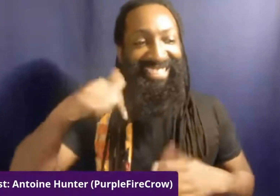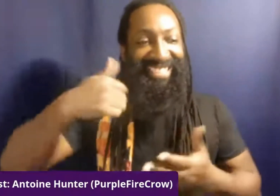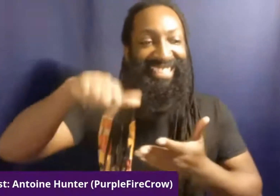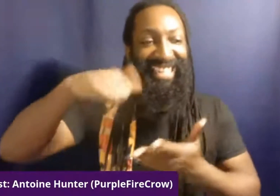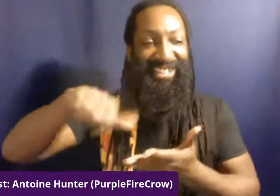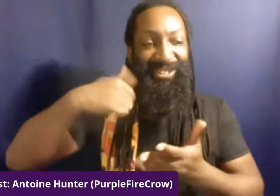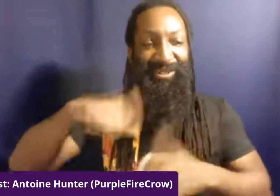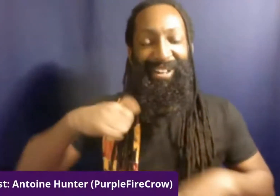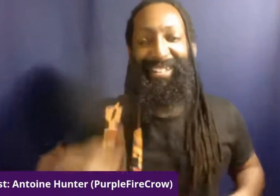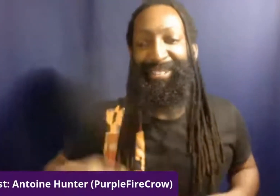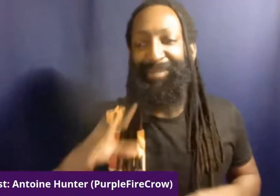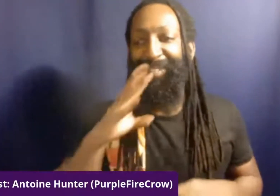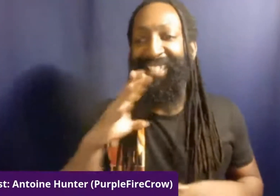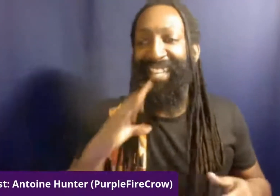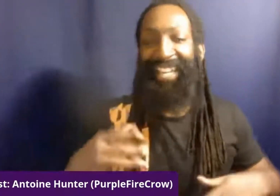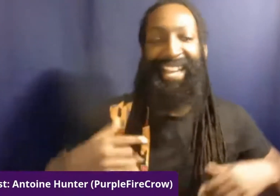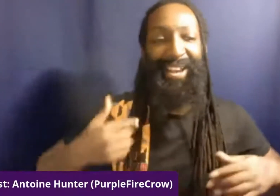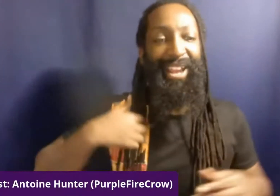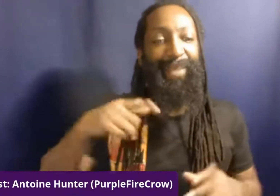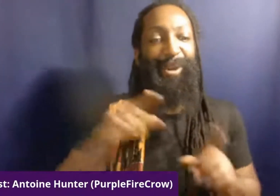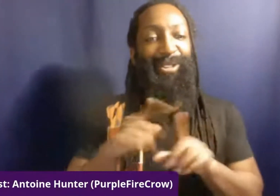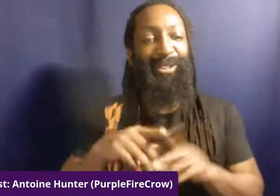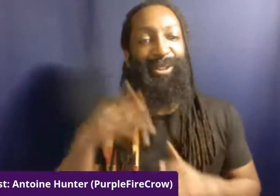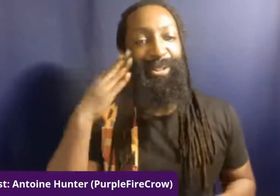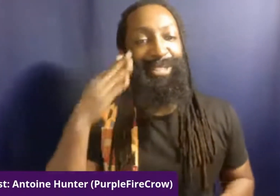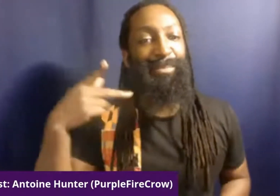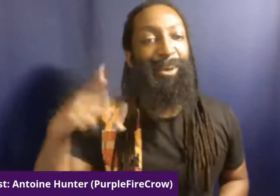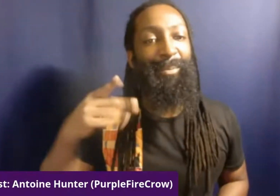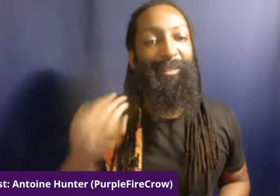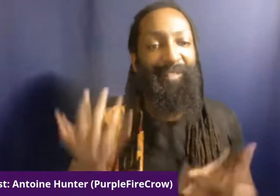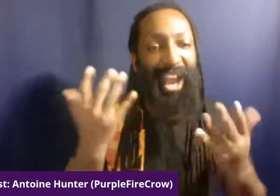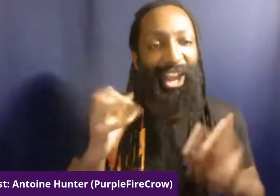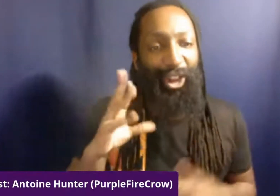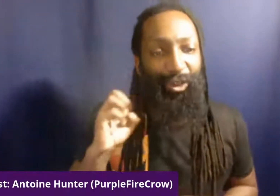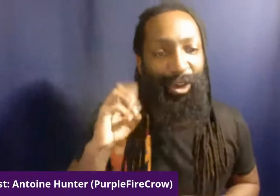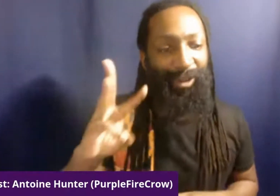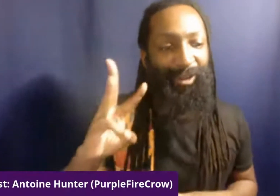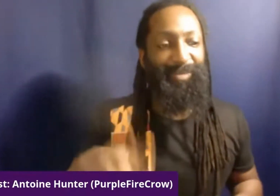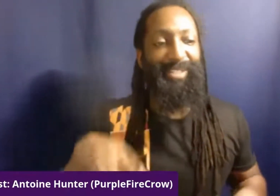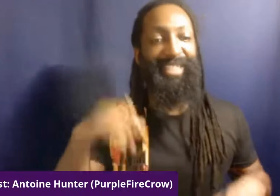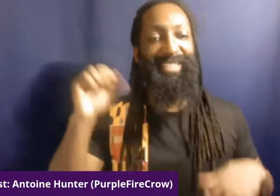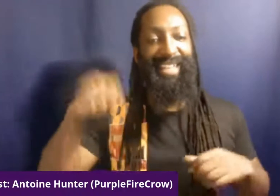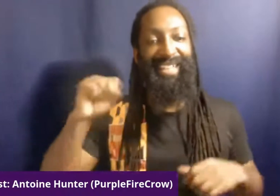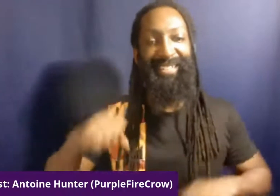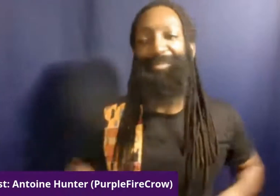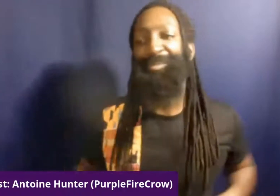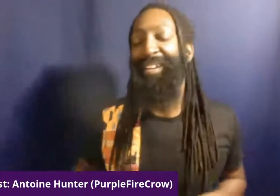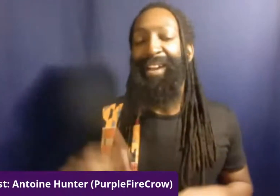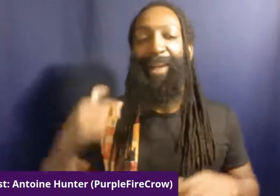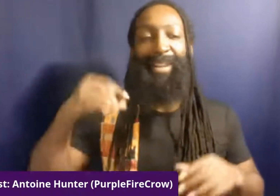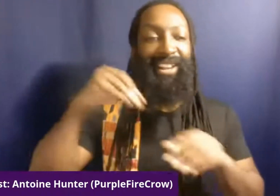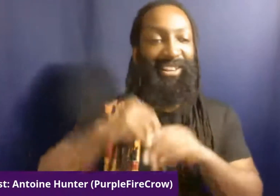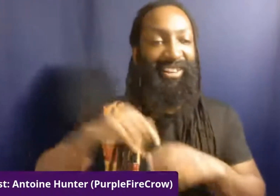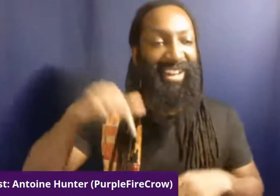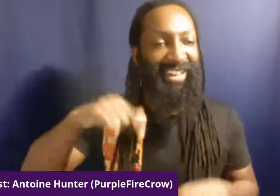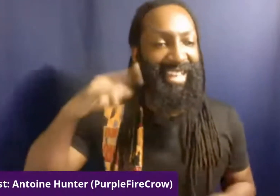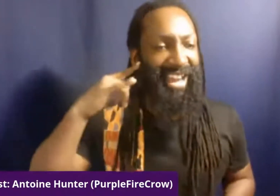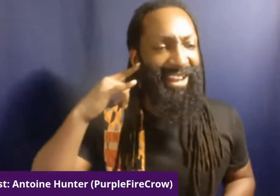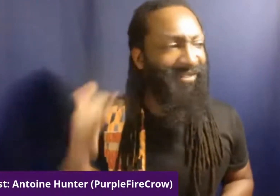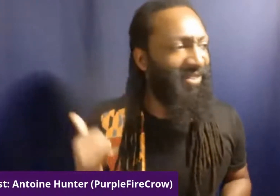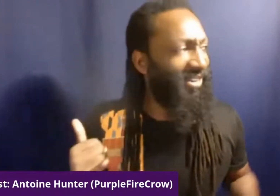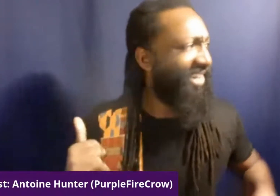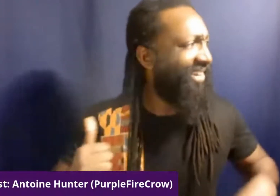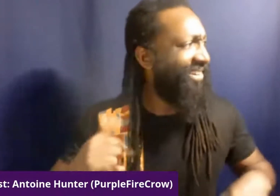Hello. This is Antoine speaking. Yeah, I'm also known as Purple Fire Glow. Yeah, I'm here